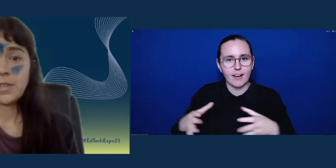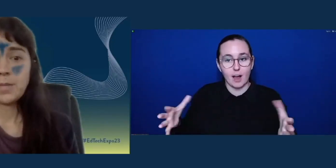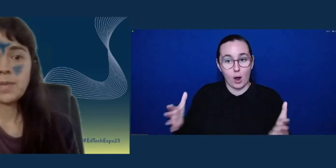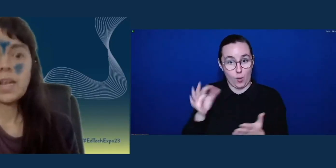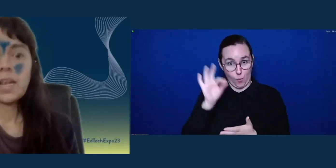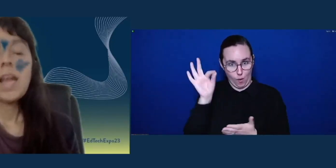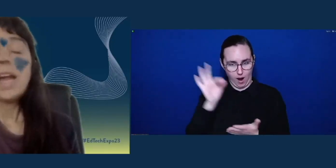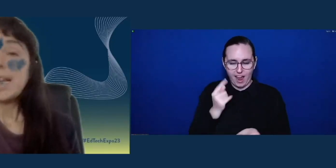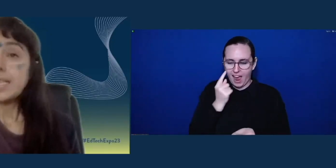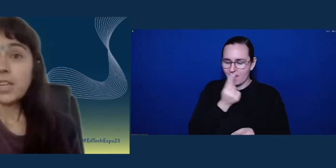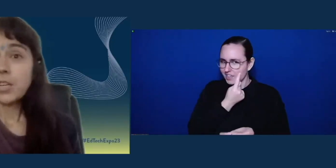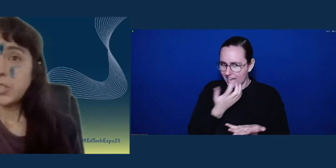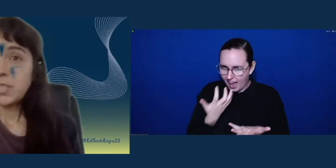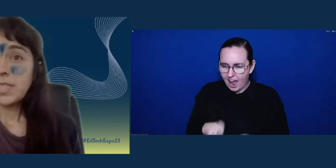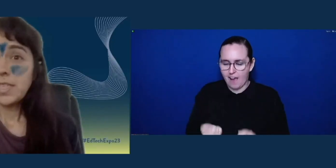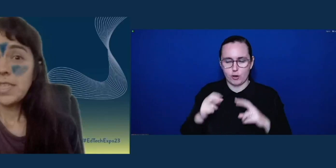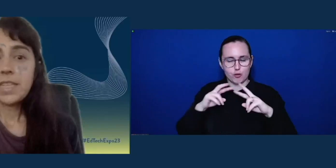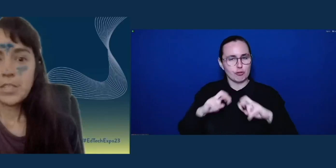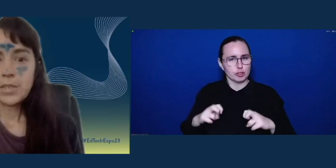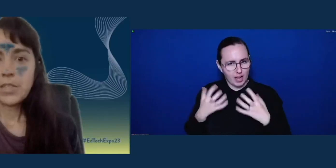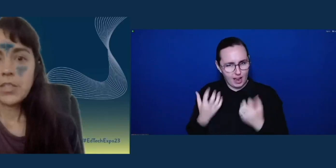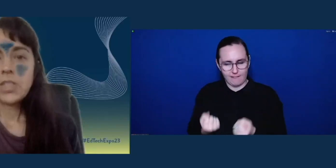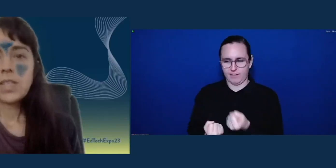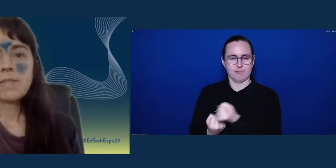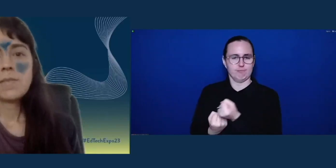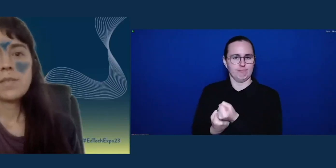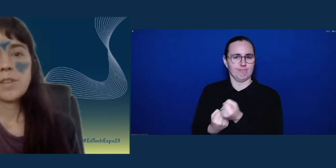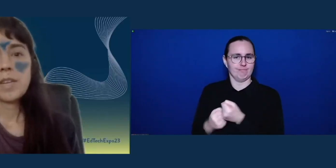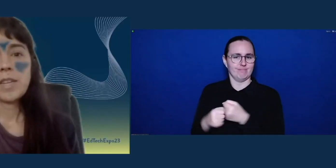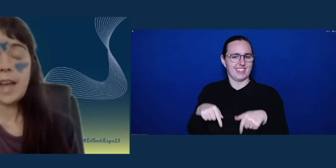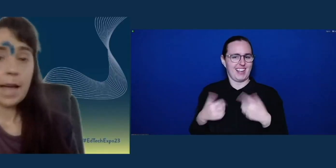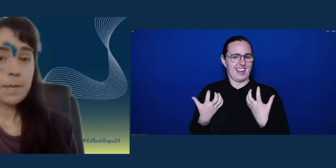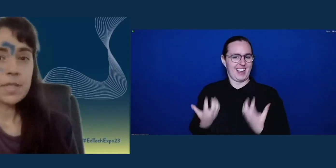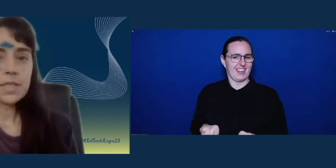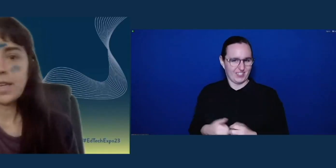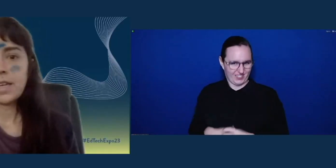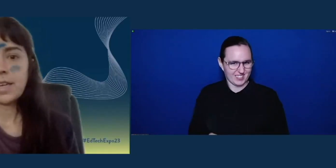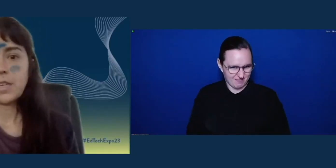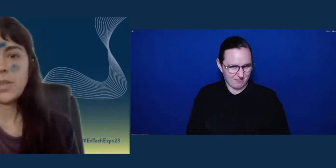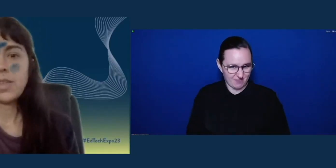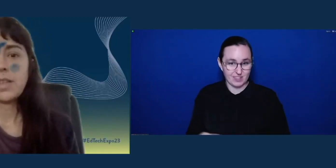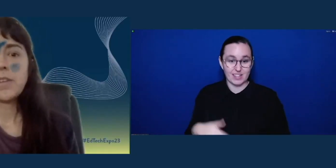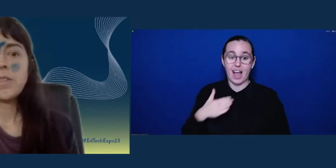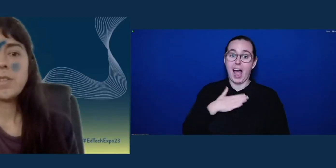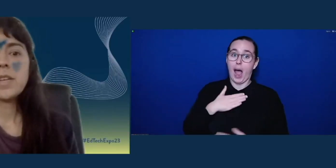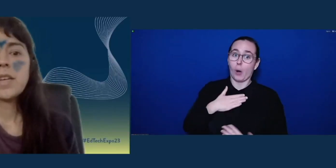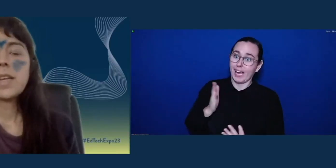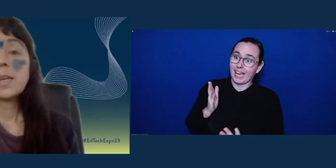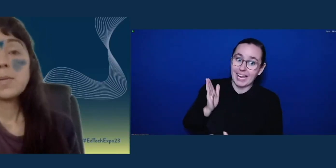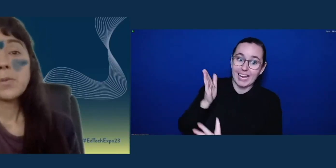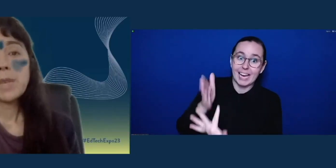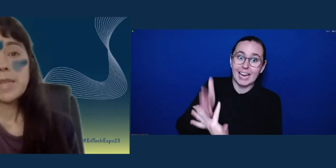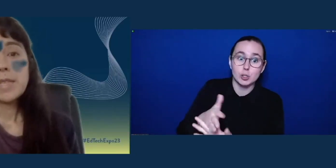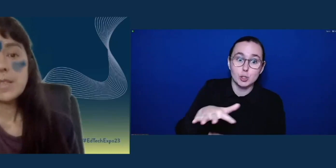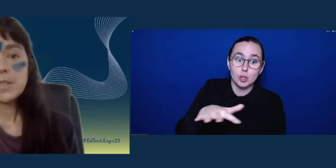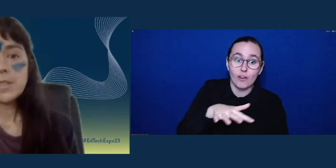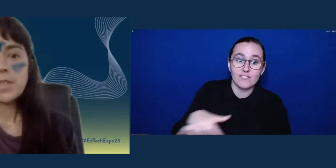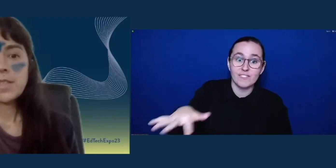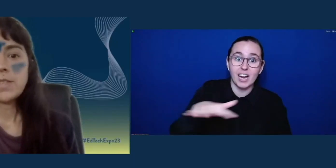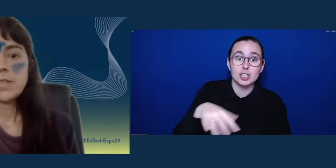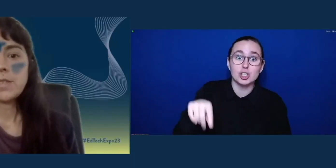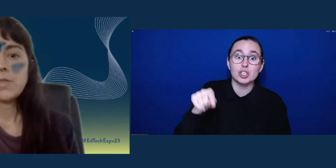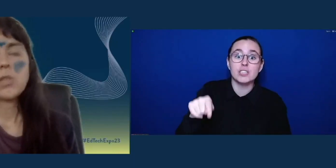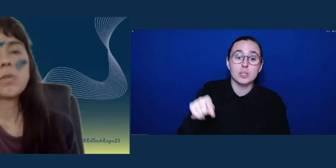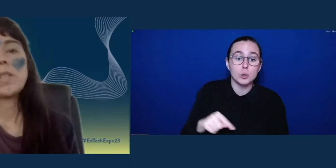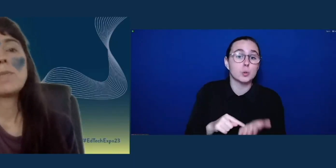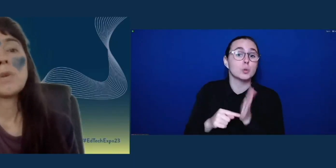sector. ACR GCD interventions have demonstrated that apps like Enter in the Letters can improve basic literacy